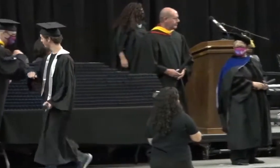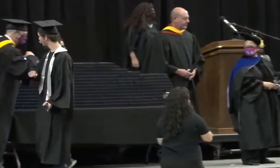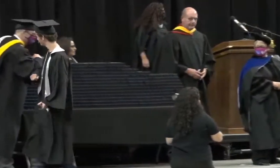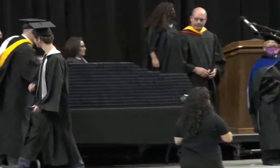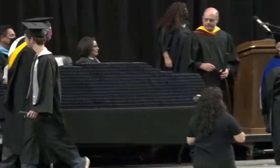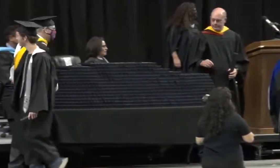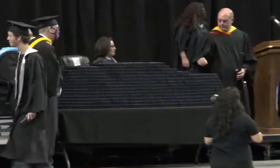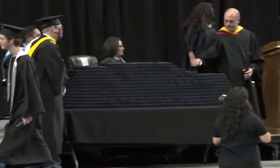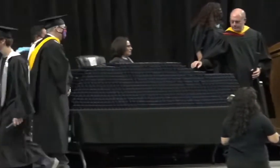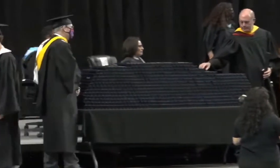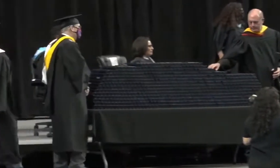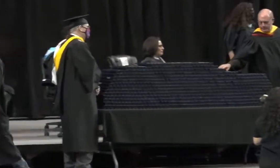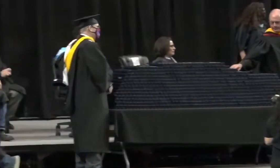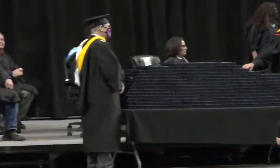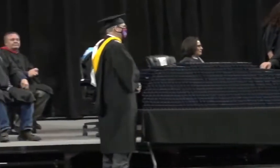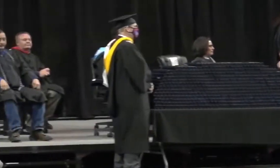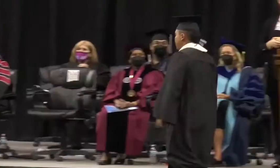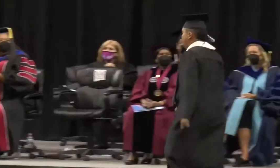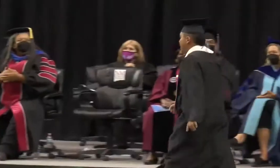Justin Almaguer,